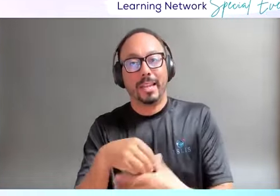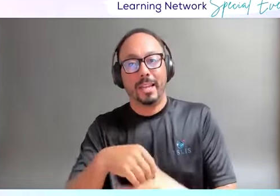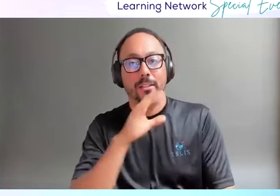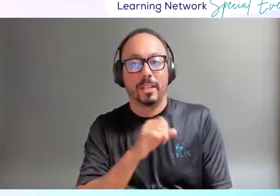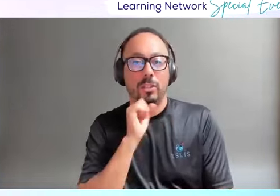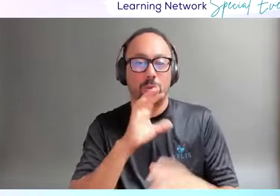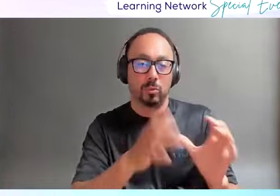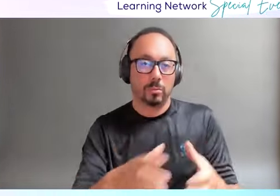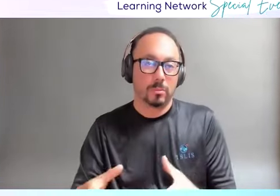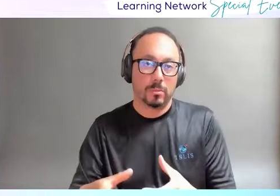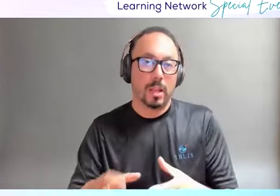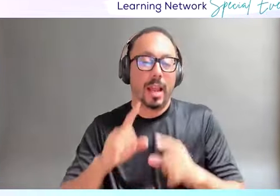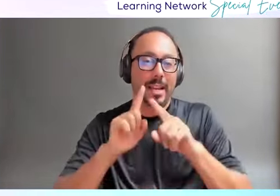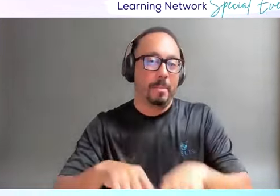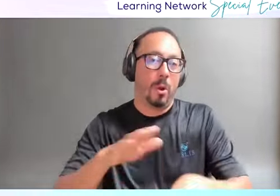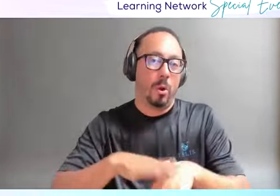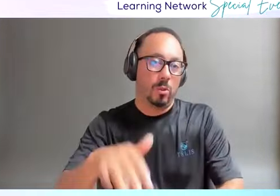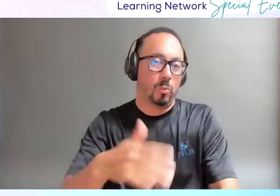drug. And so what that might mean, I'll